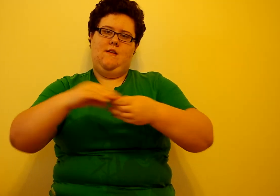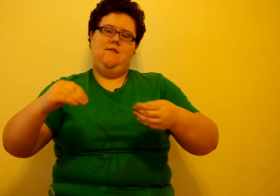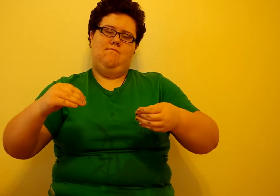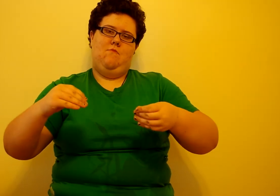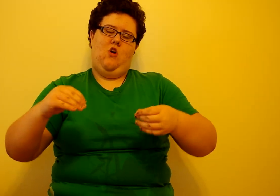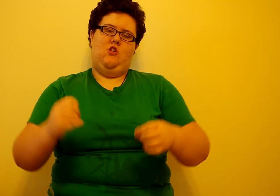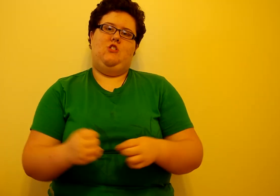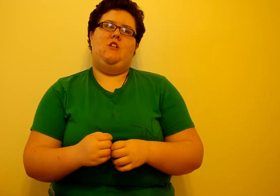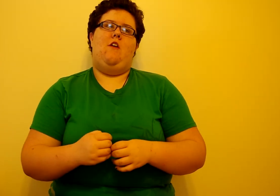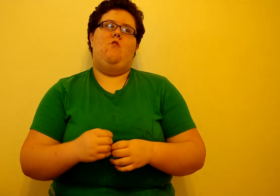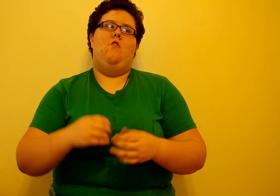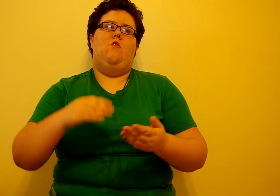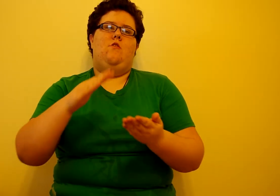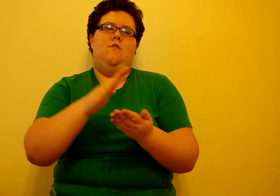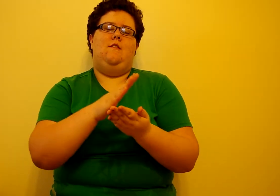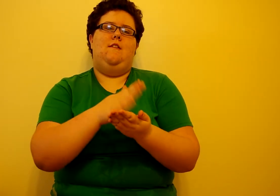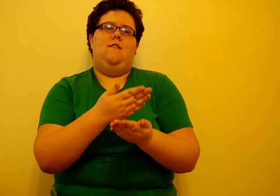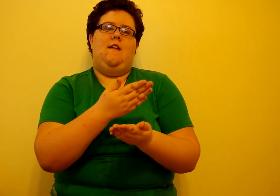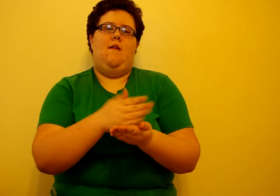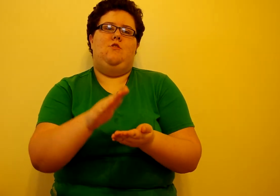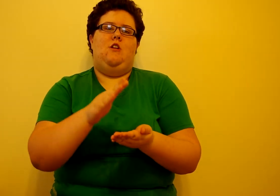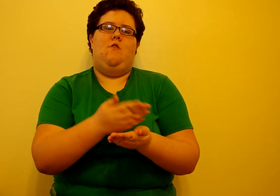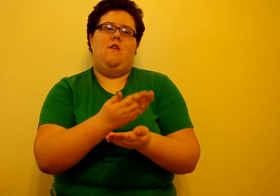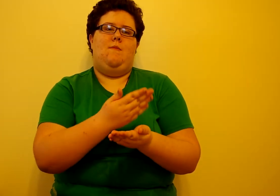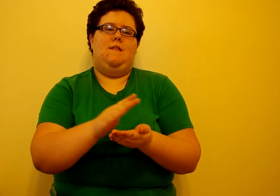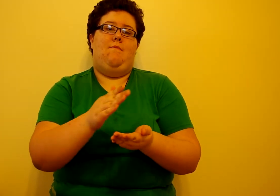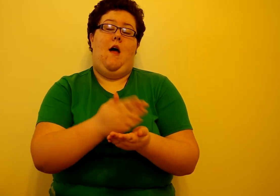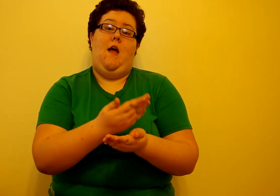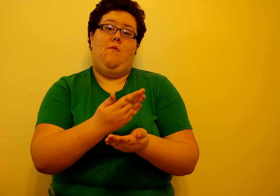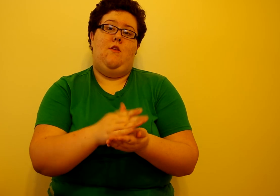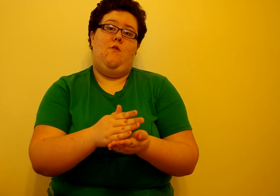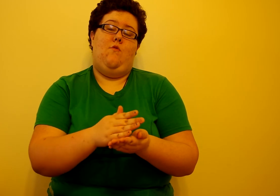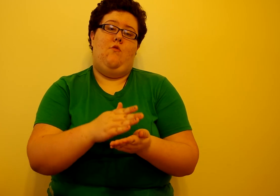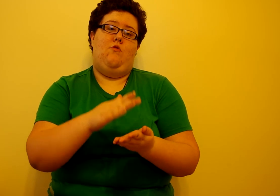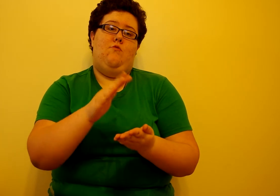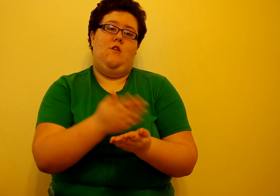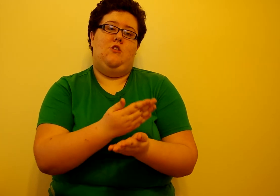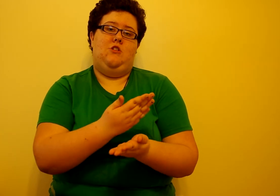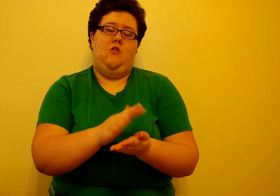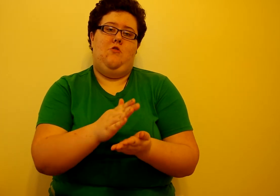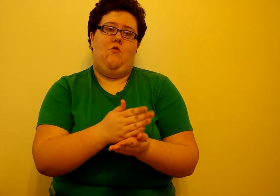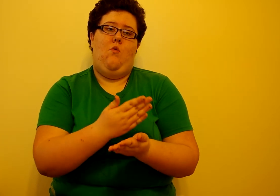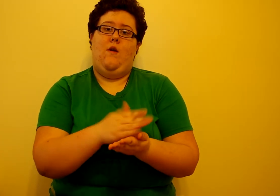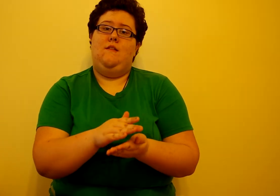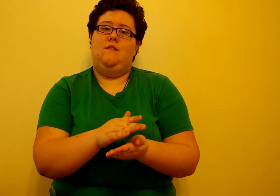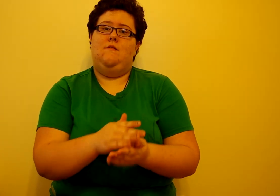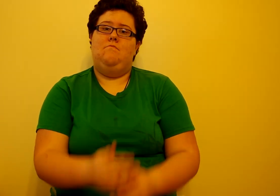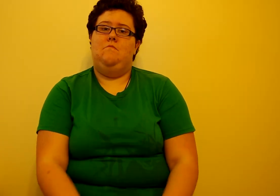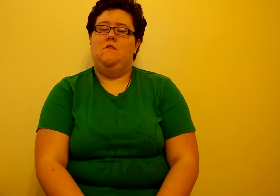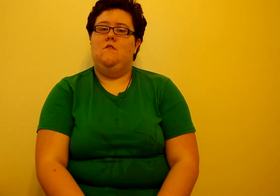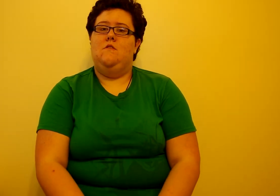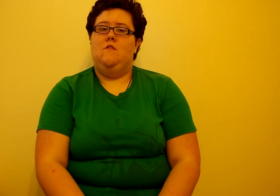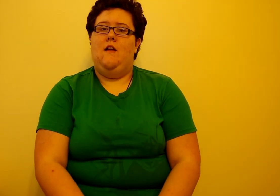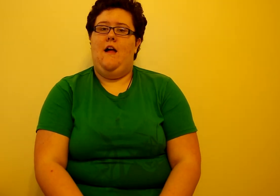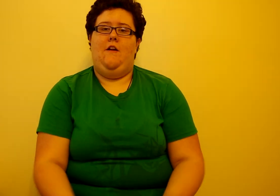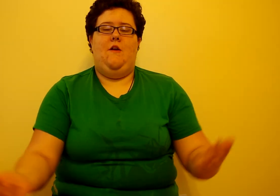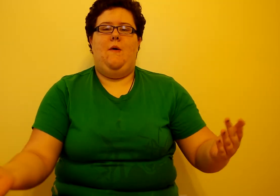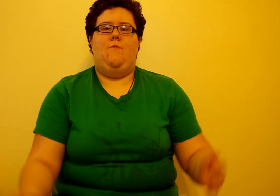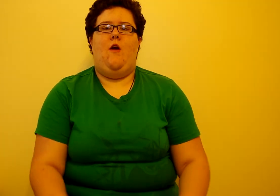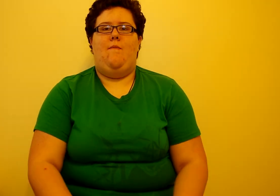stories are shared. This is like I'm sharing a piece of pie with you, or you need to share your coins. I don't know, I'm crappy.